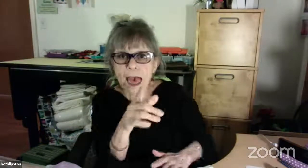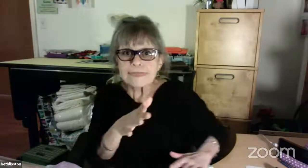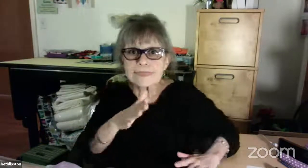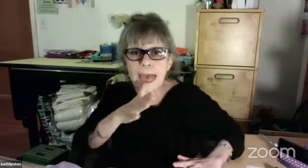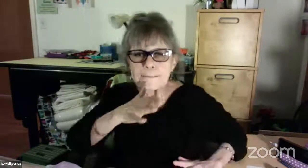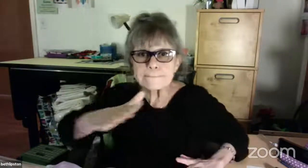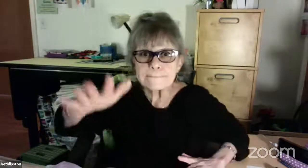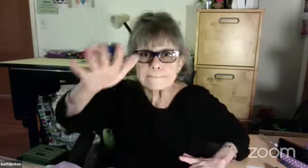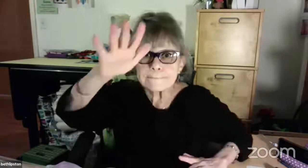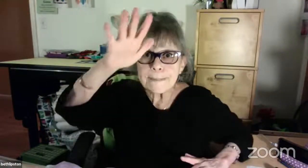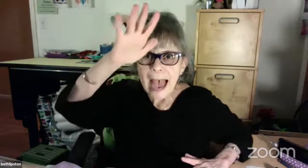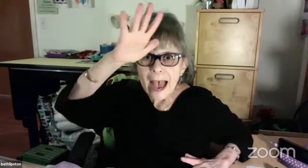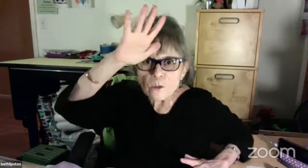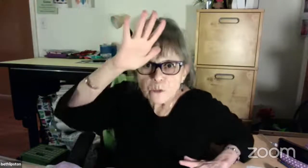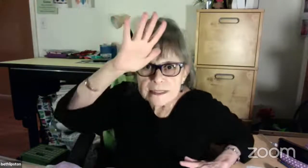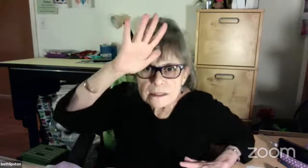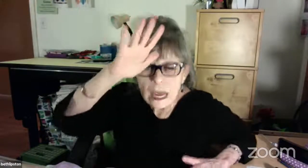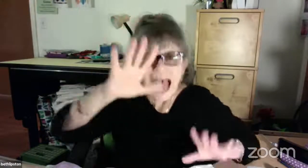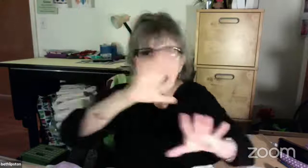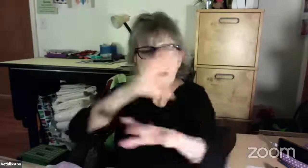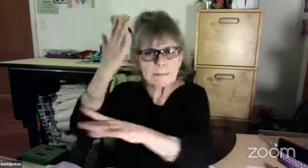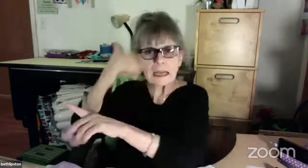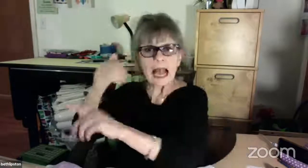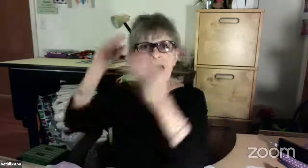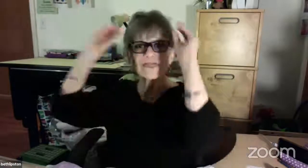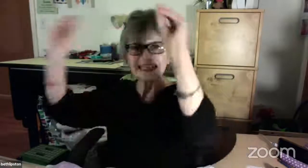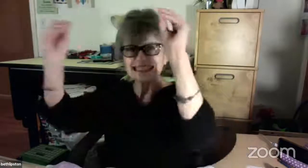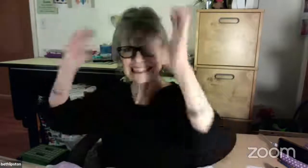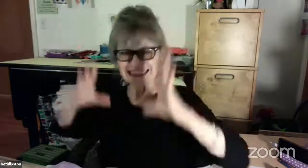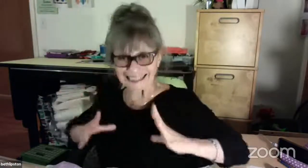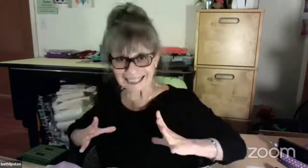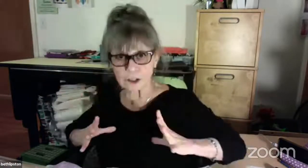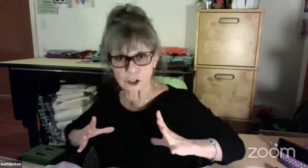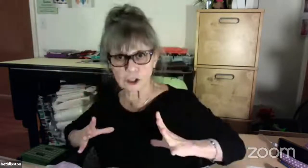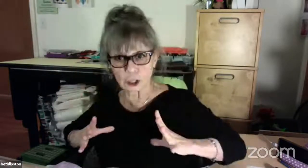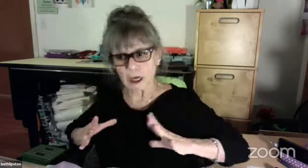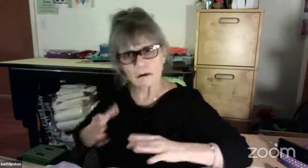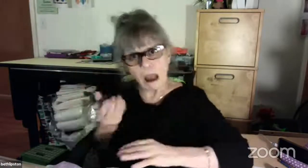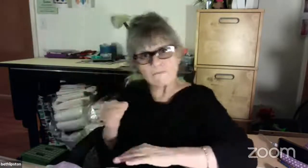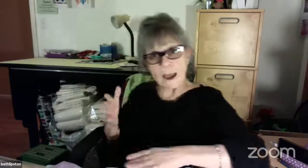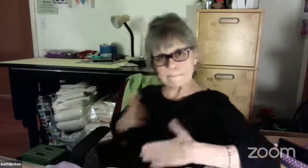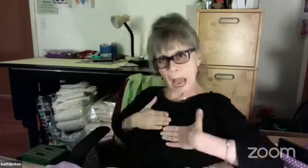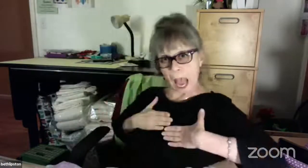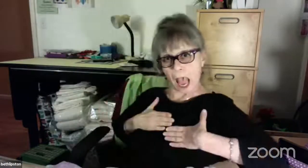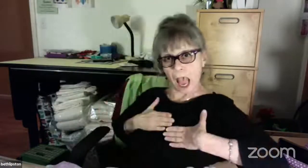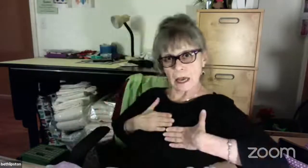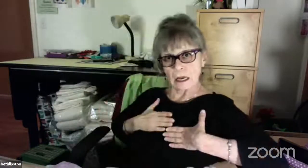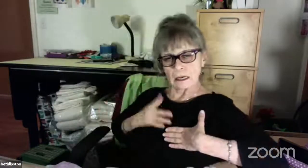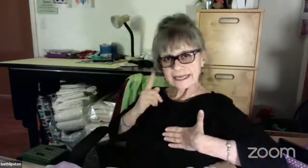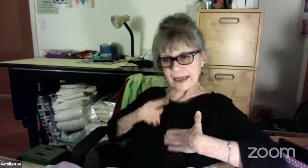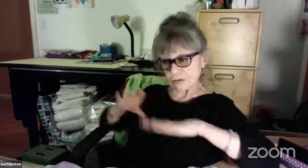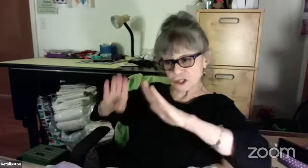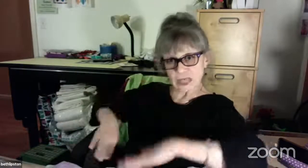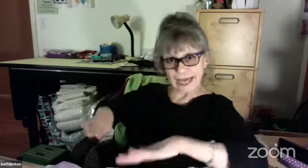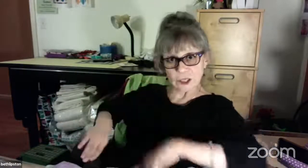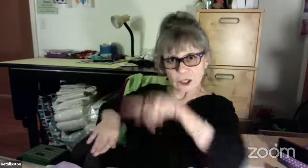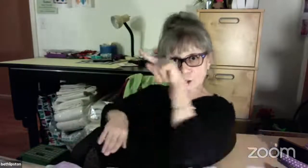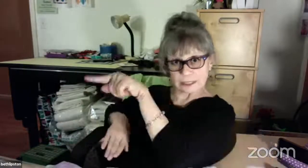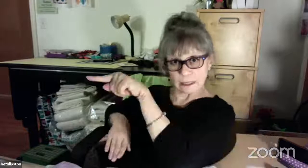And I would see other parents and the teacher as well, and the teacher of my two deaf